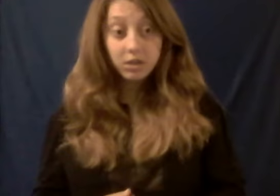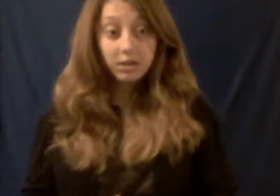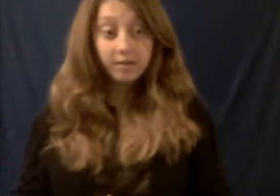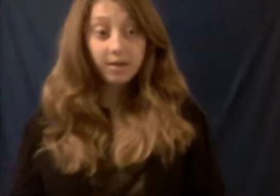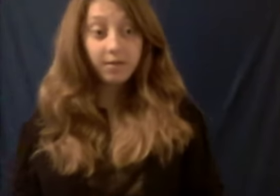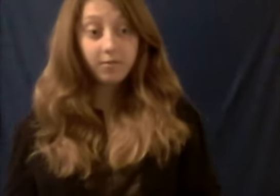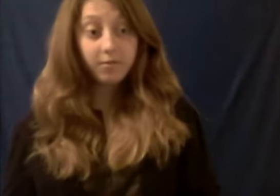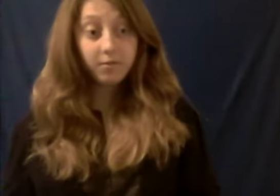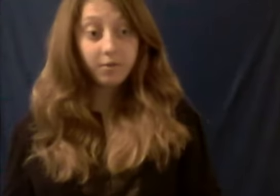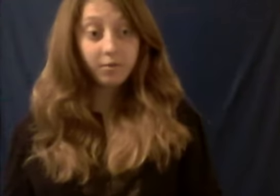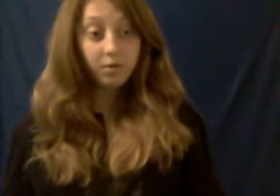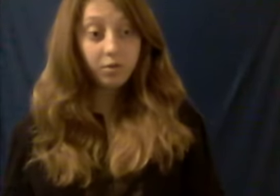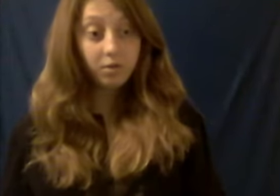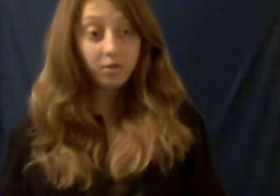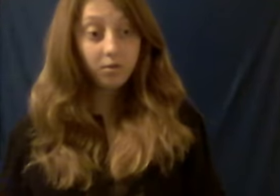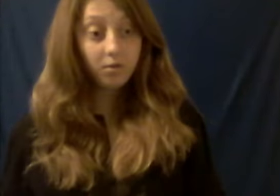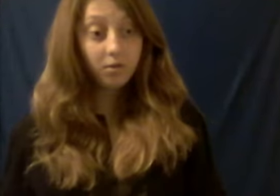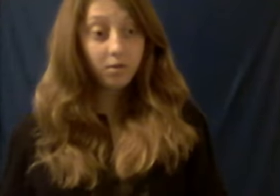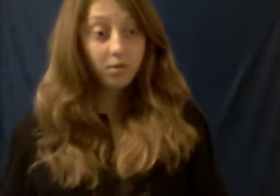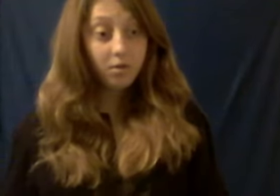Yes, I have a few questions.